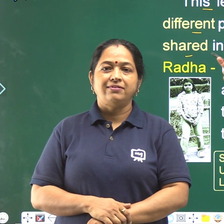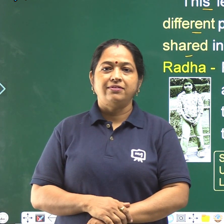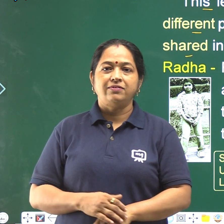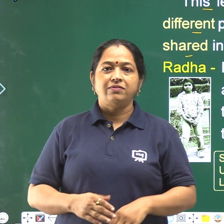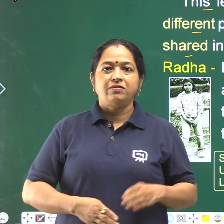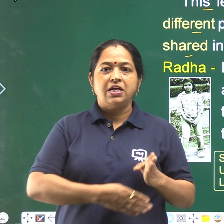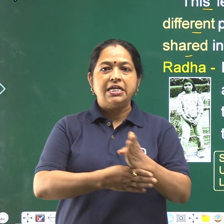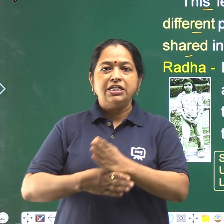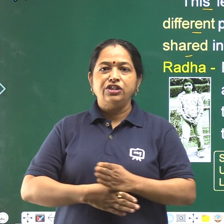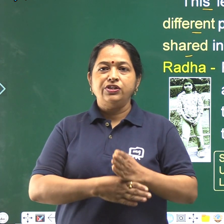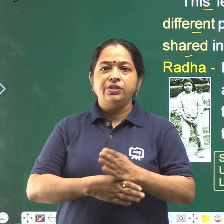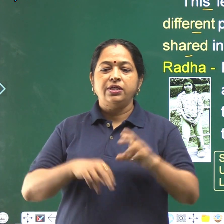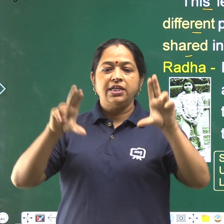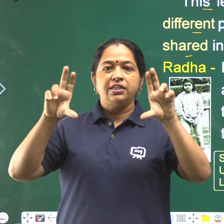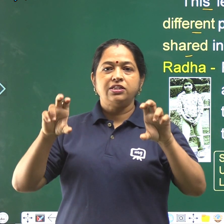shared in this lesson.